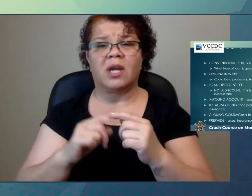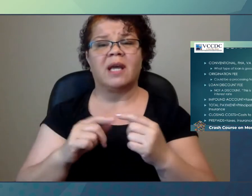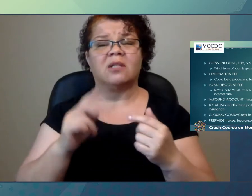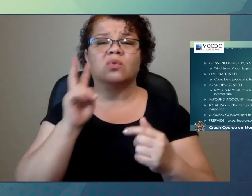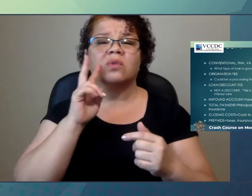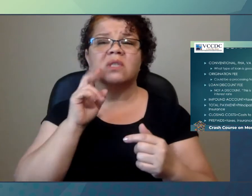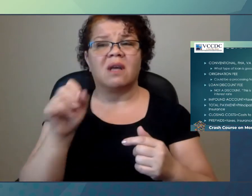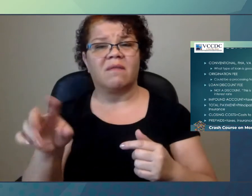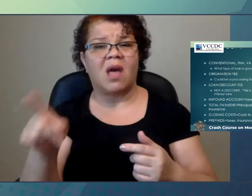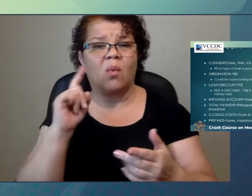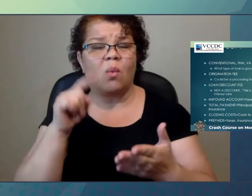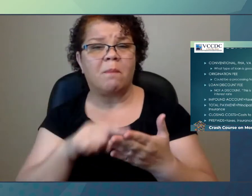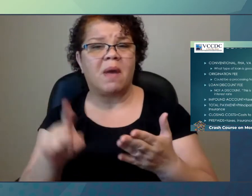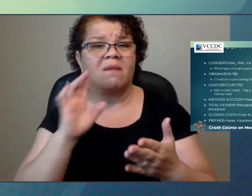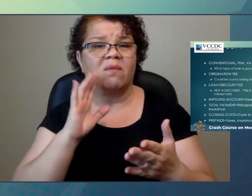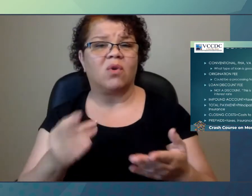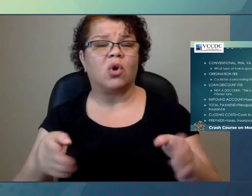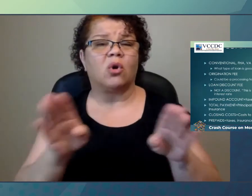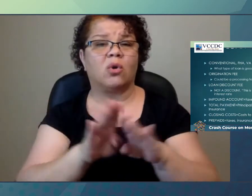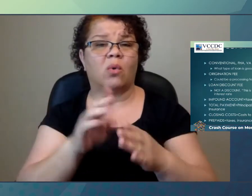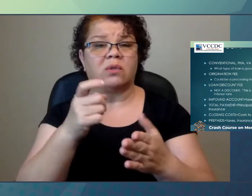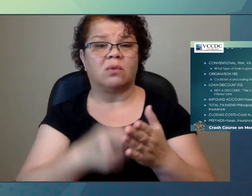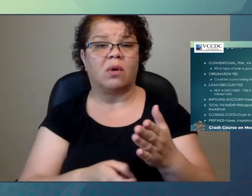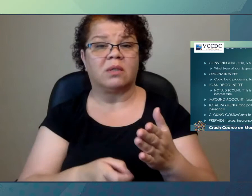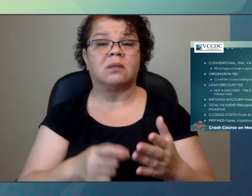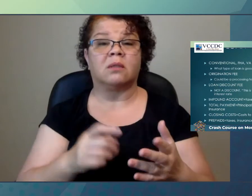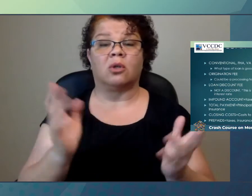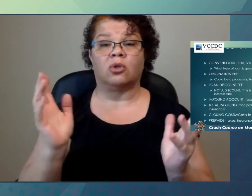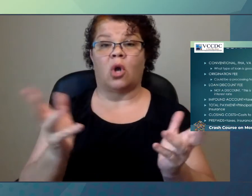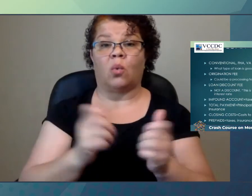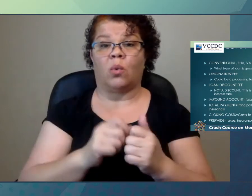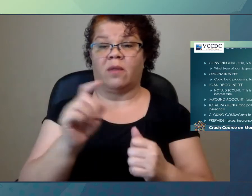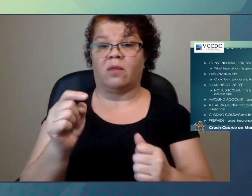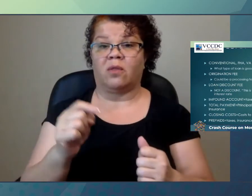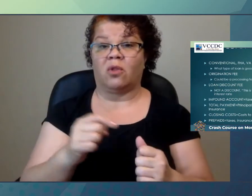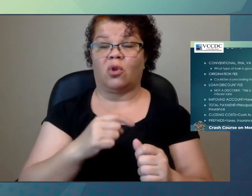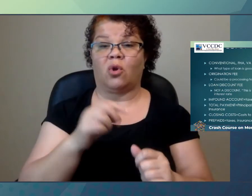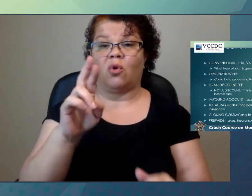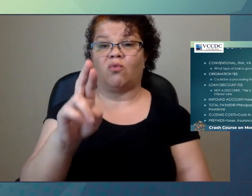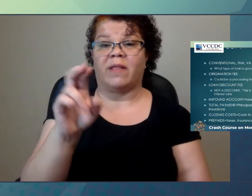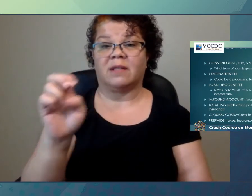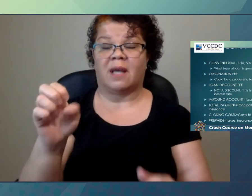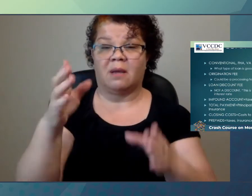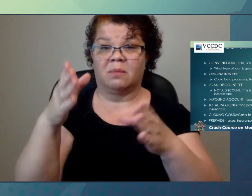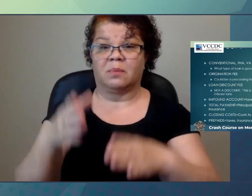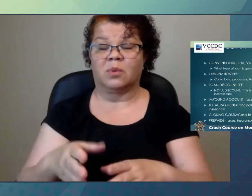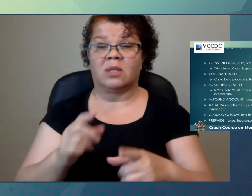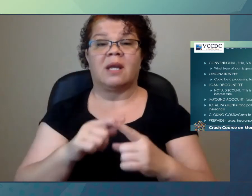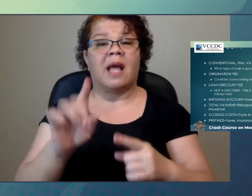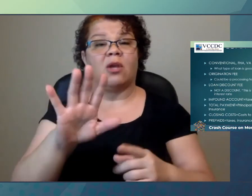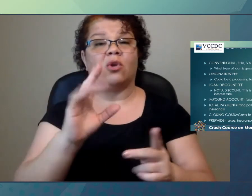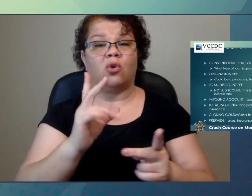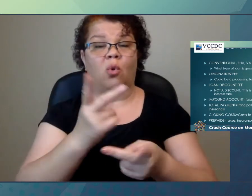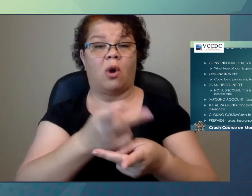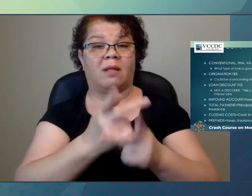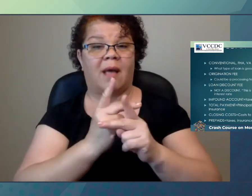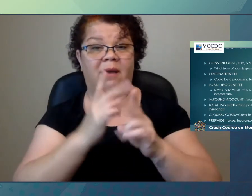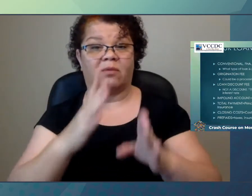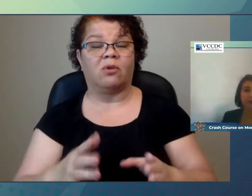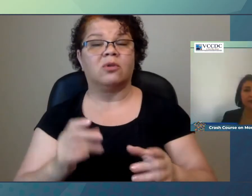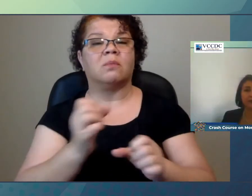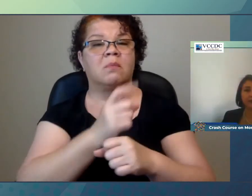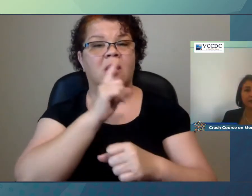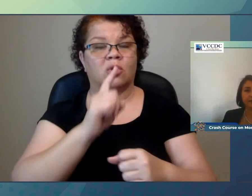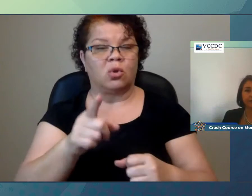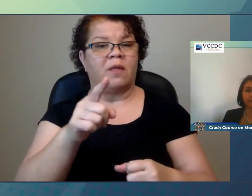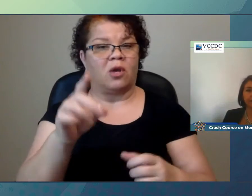your closing costs or not. Again, speak with your realtor and speak with your lender to ensure that they are educating you